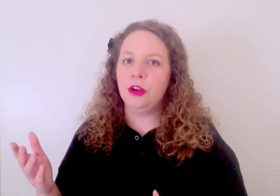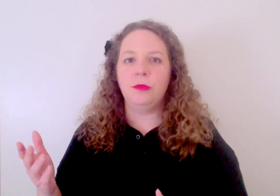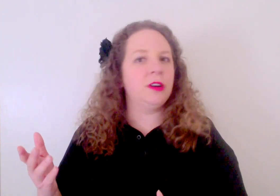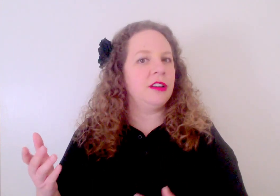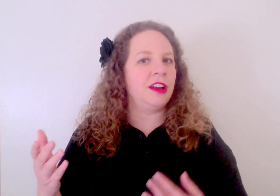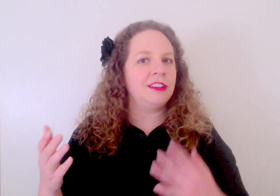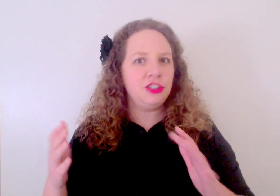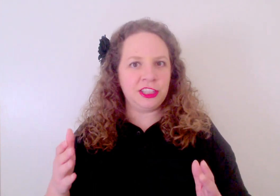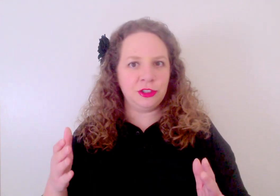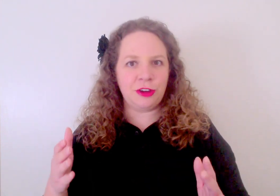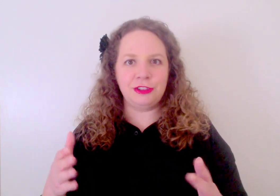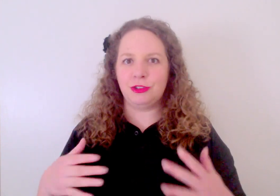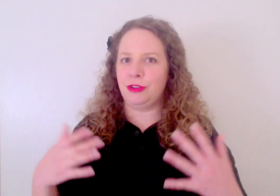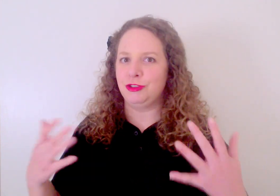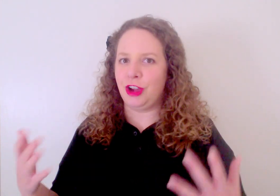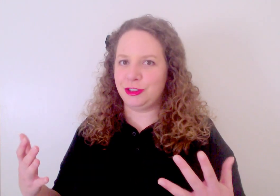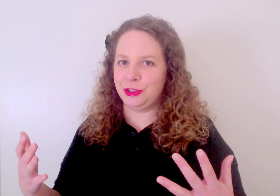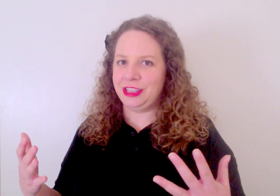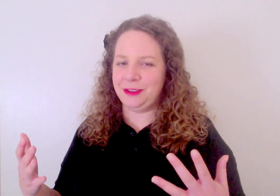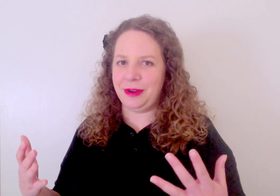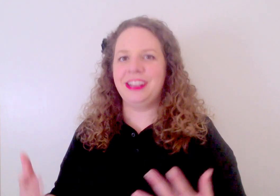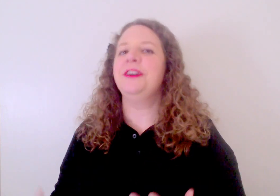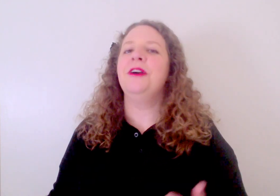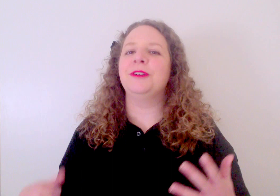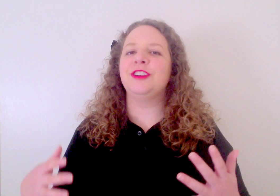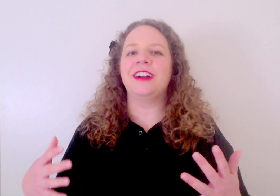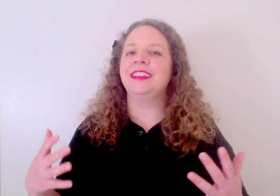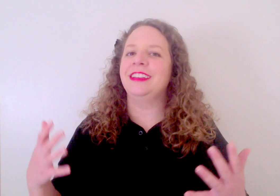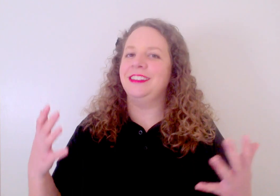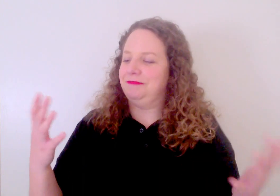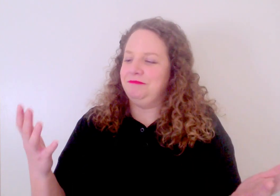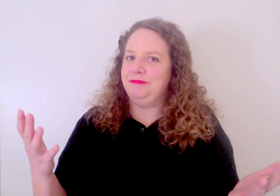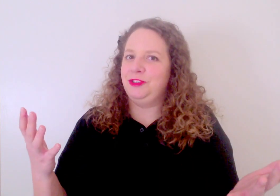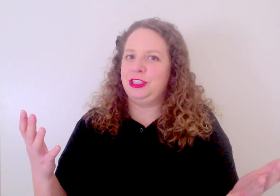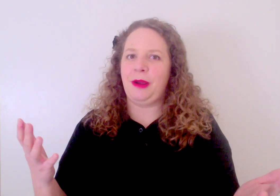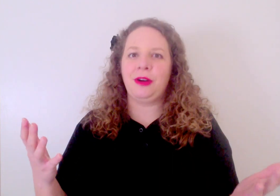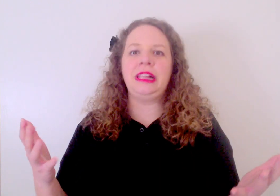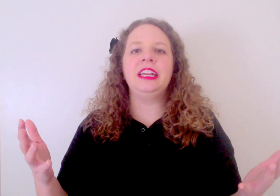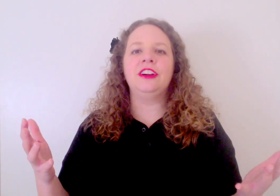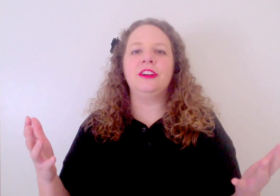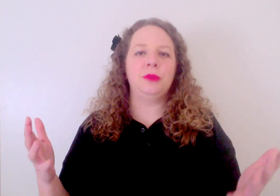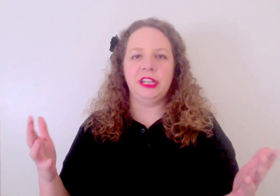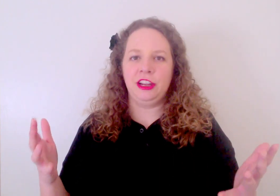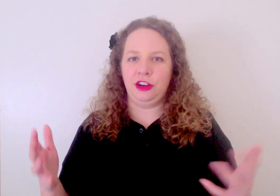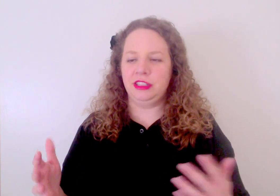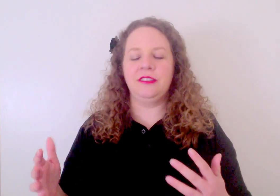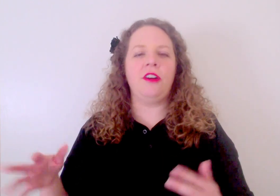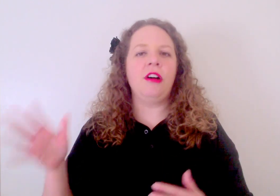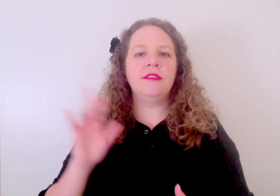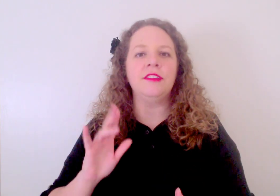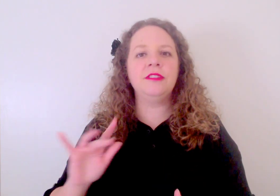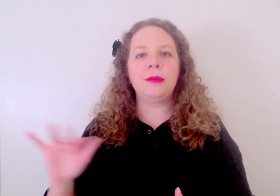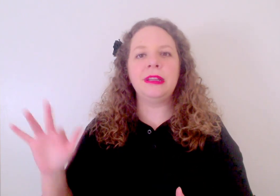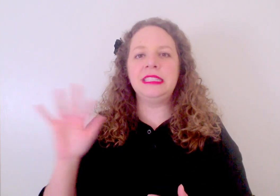We're not talking chicken scratch or doctor's handwriting. We're talking just about clear, pretty cursive, all of it flowing